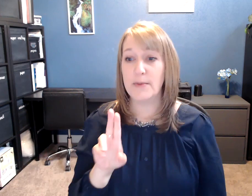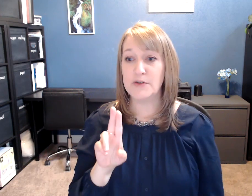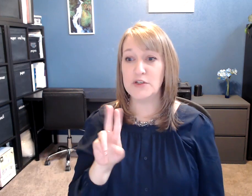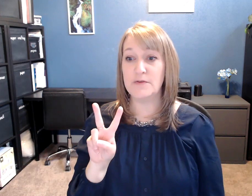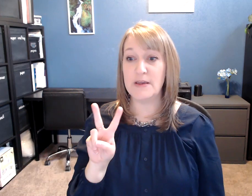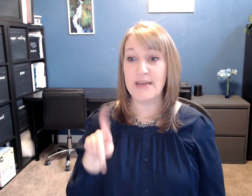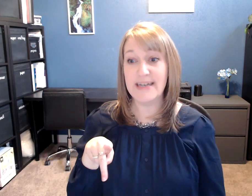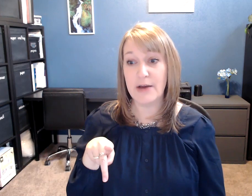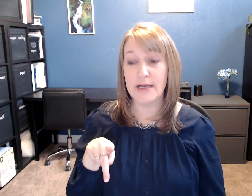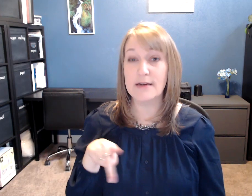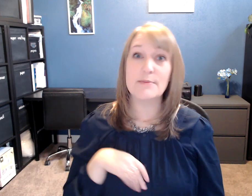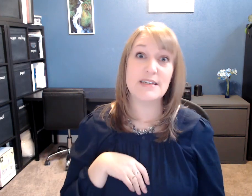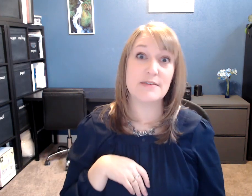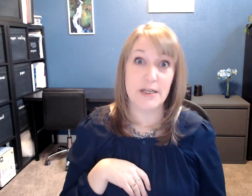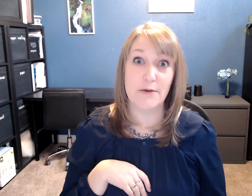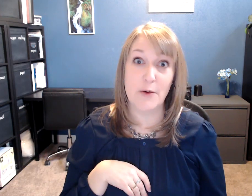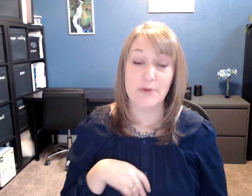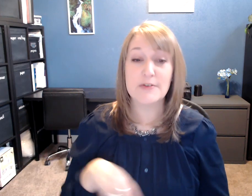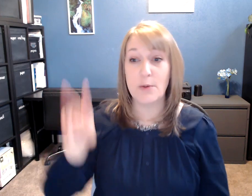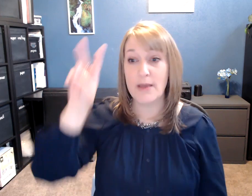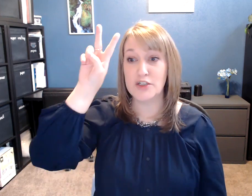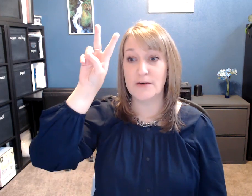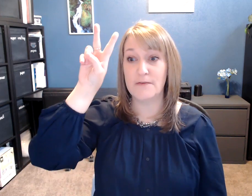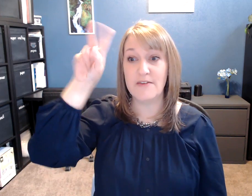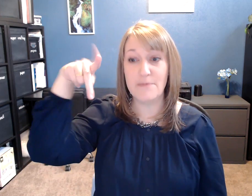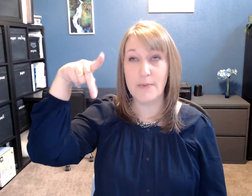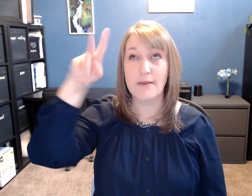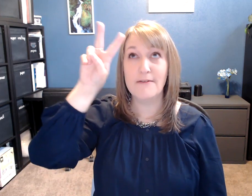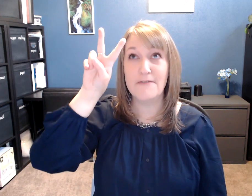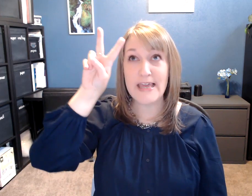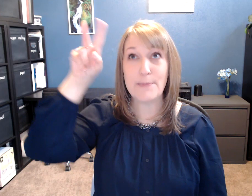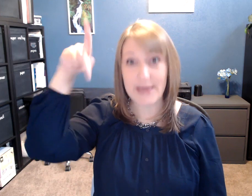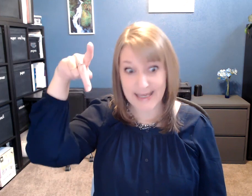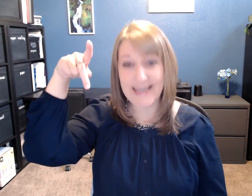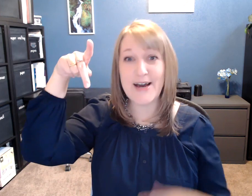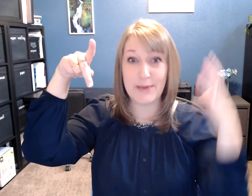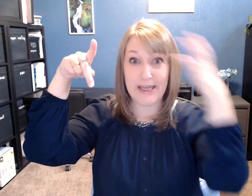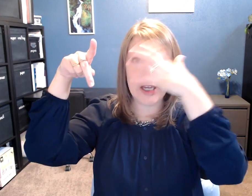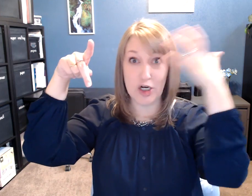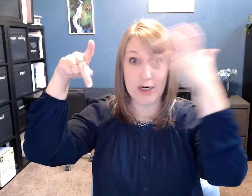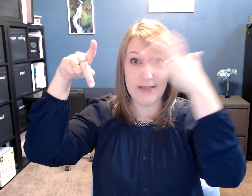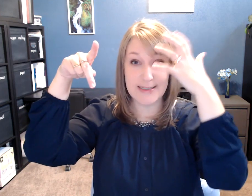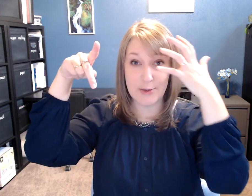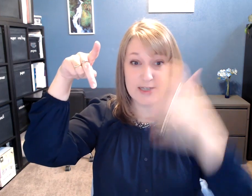If you do VP down here, it means video phone. So make sure VP up here in this